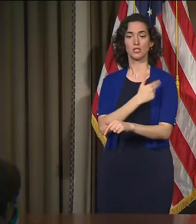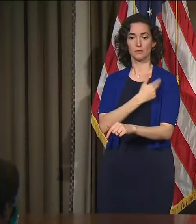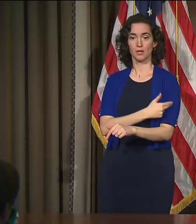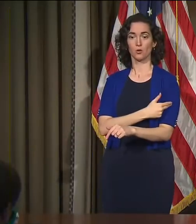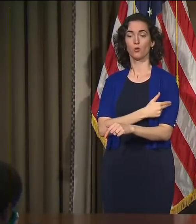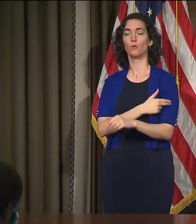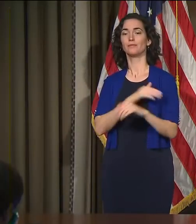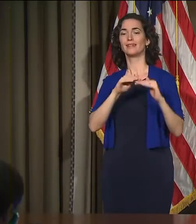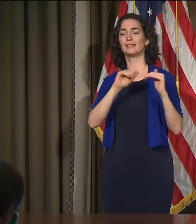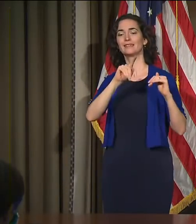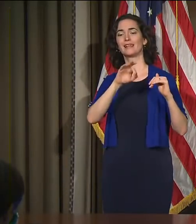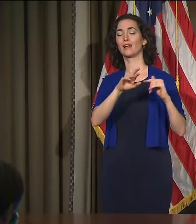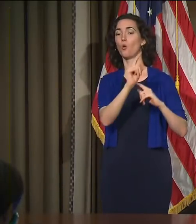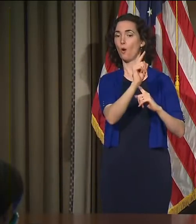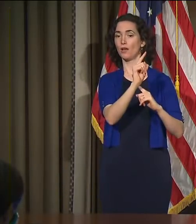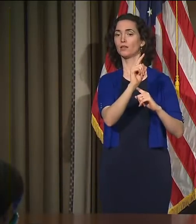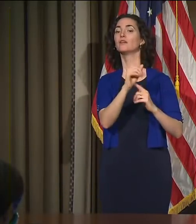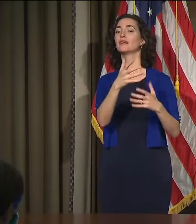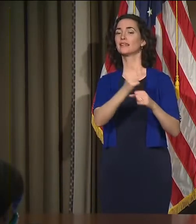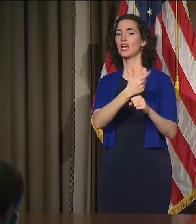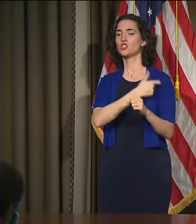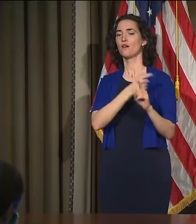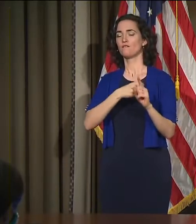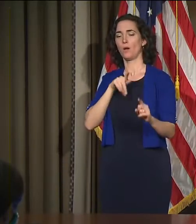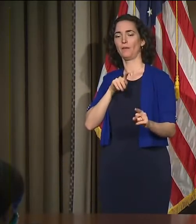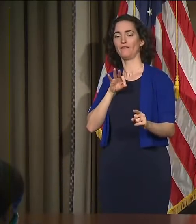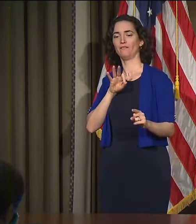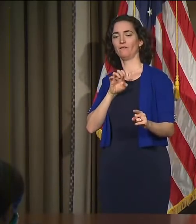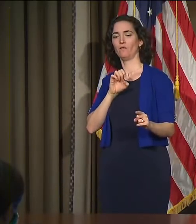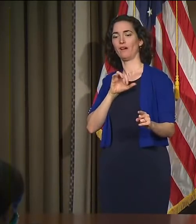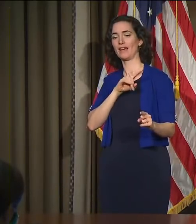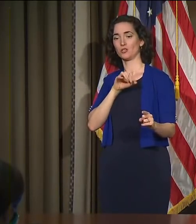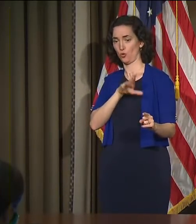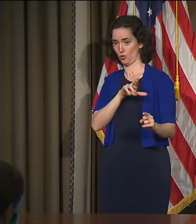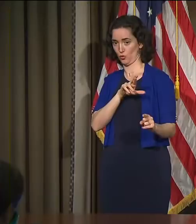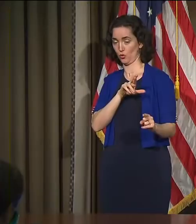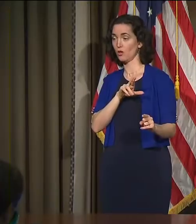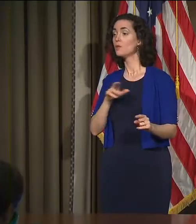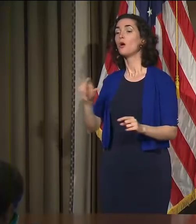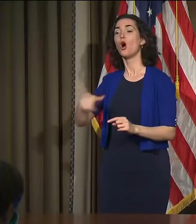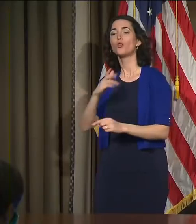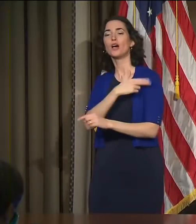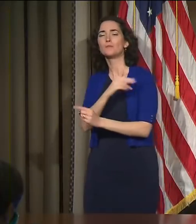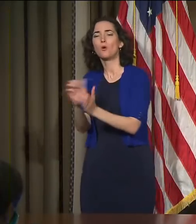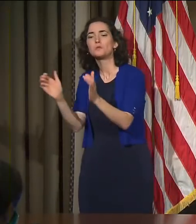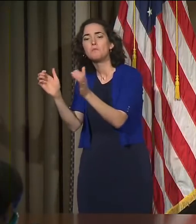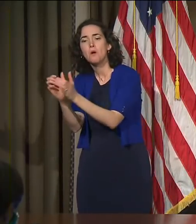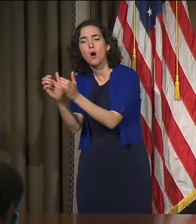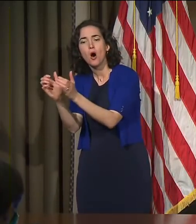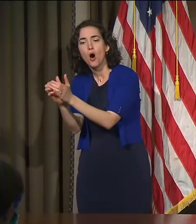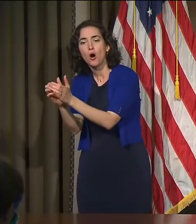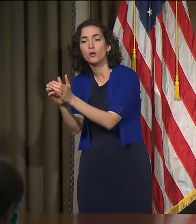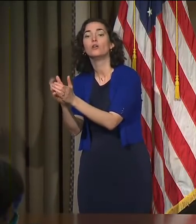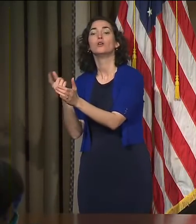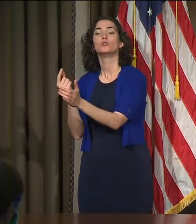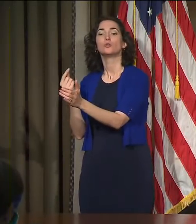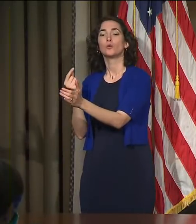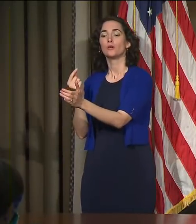for the smaller hospitals that did not receive a direct shipment from Pfizer at our direction, you had to be able to